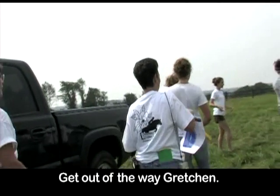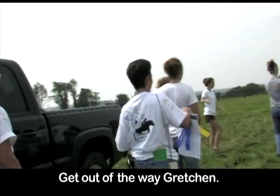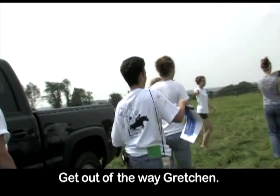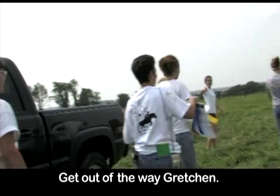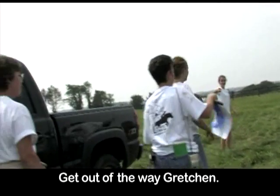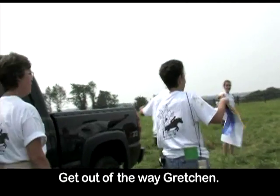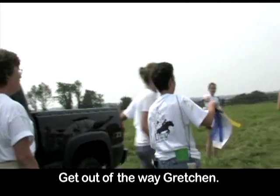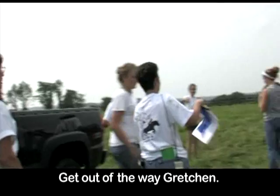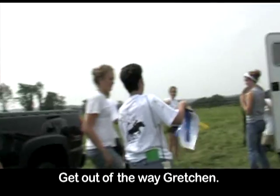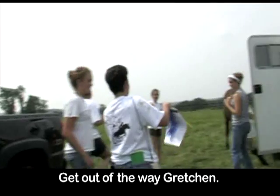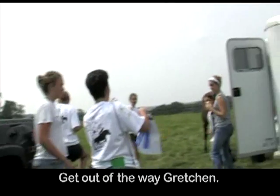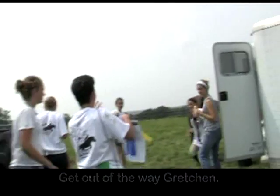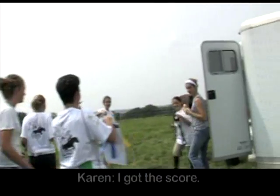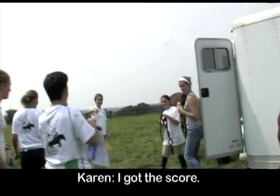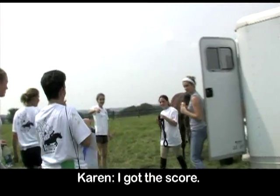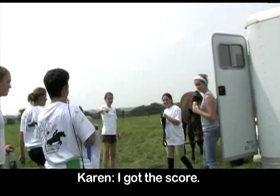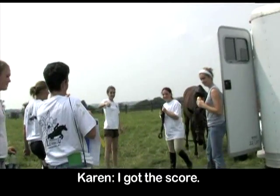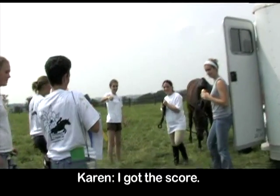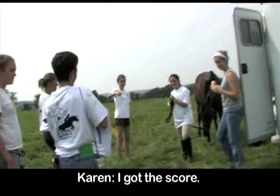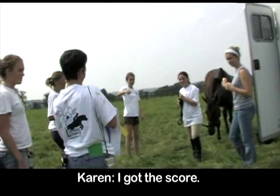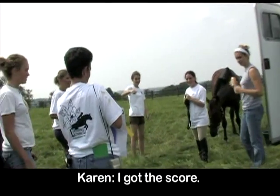out now. Get out of the way, Gretchen. I got the score.